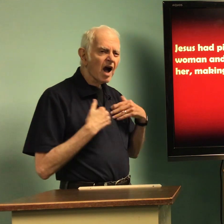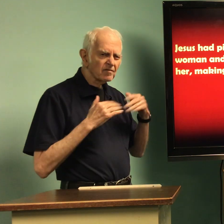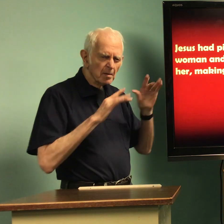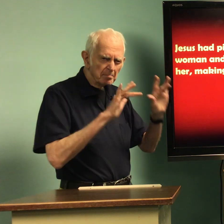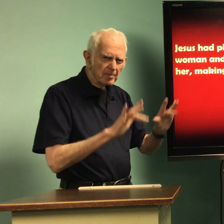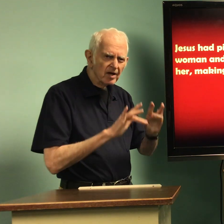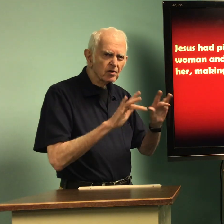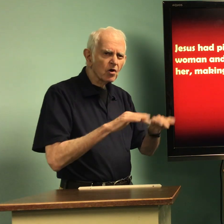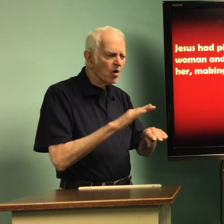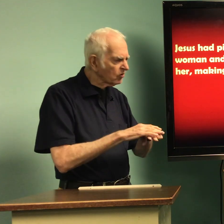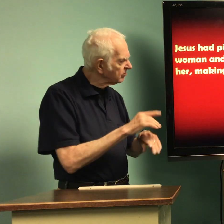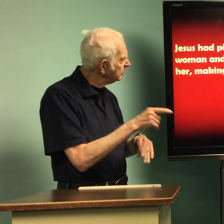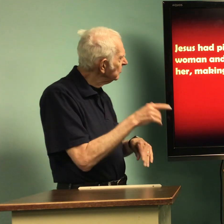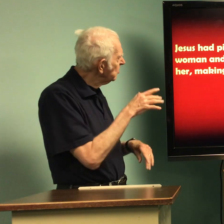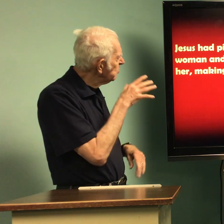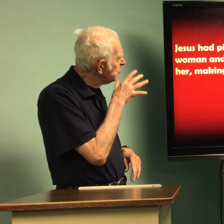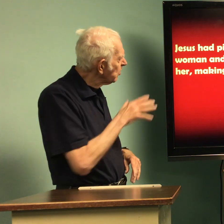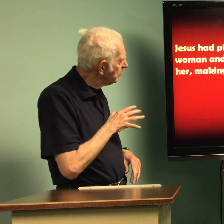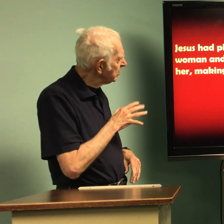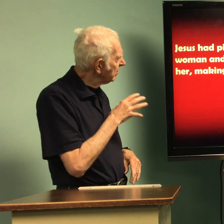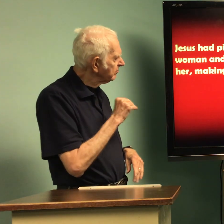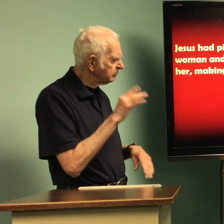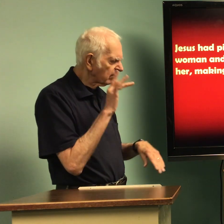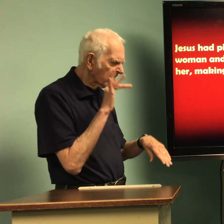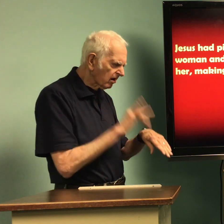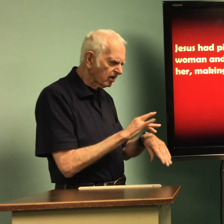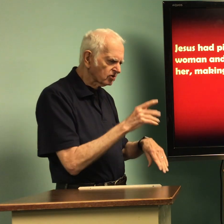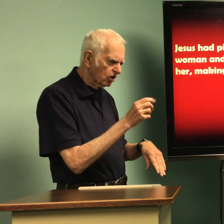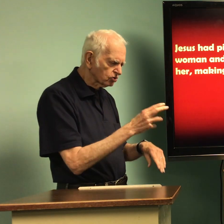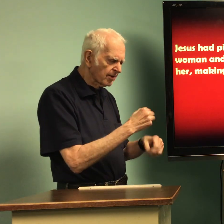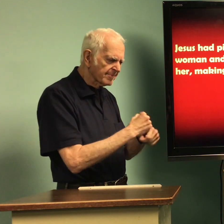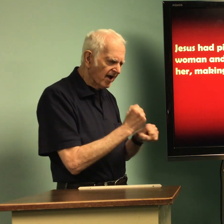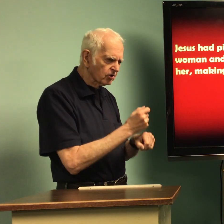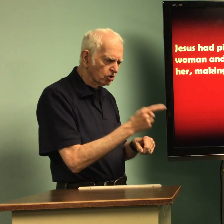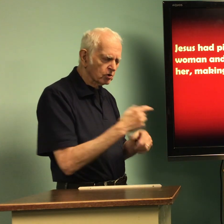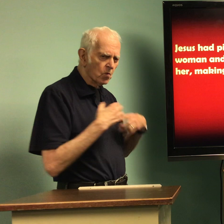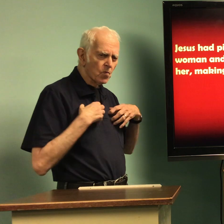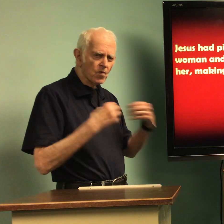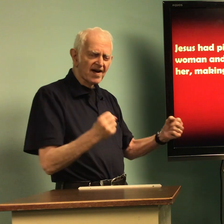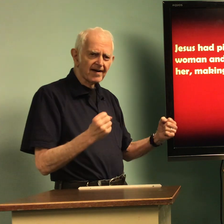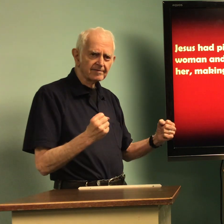Jesus had pity on the woman and touched her, making her well.